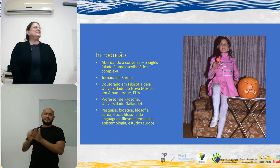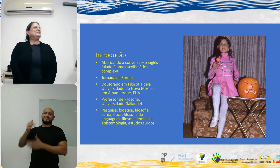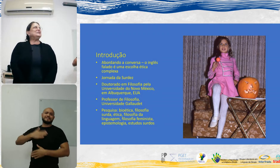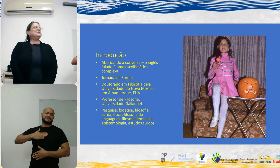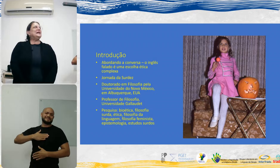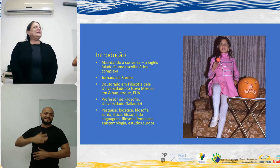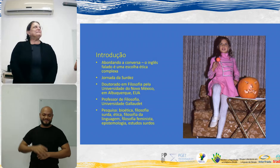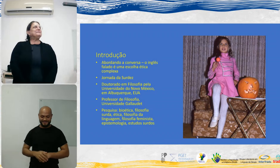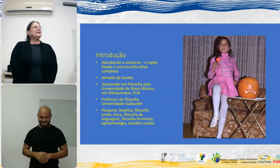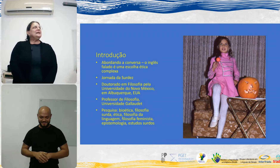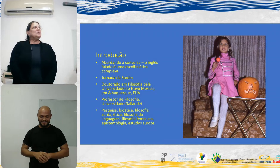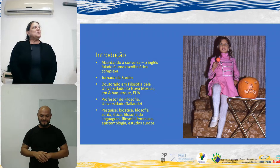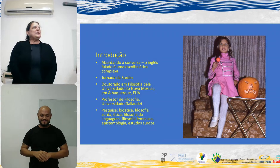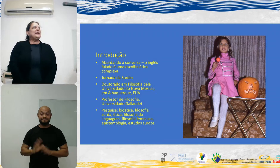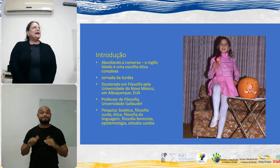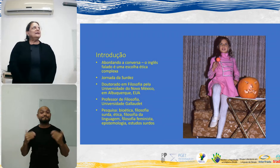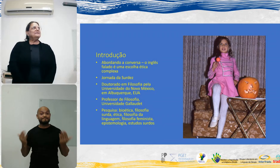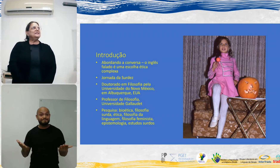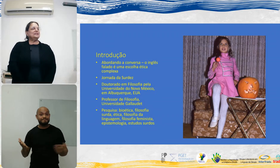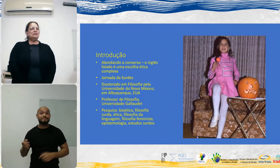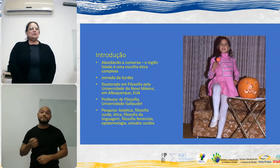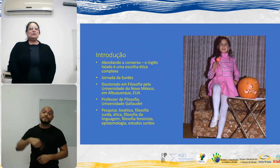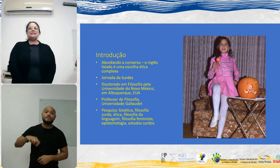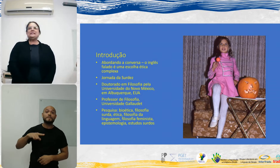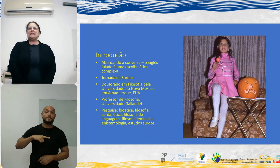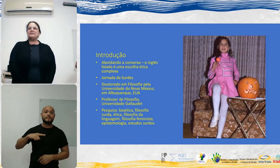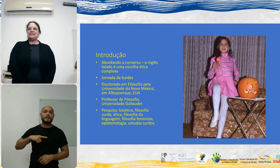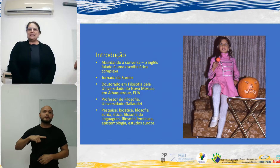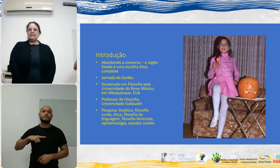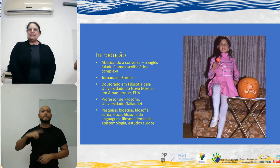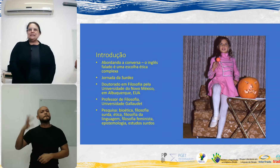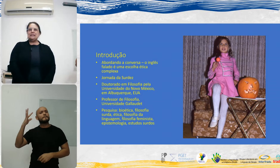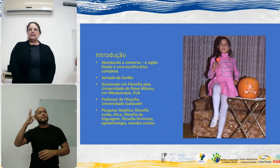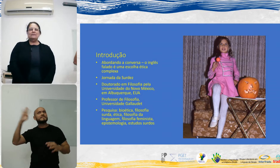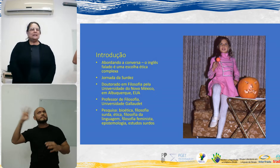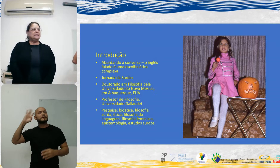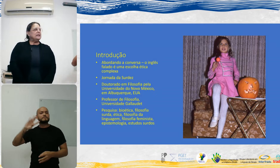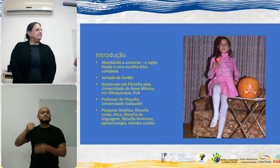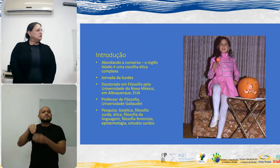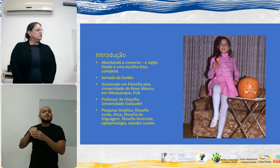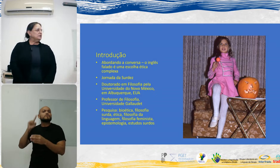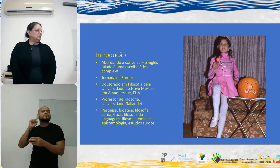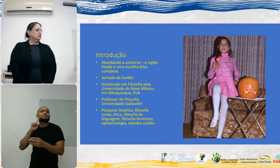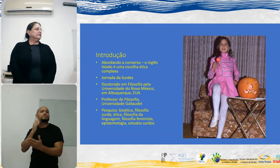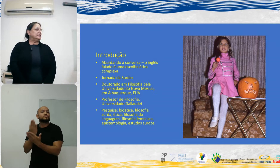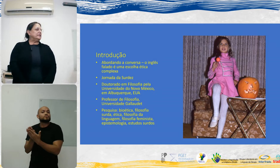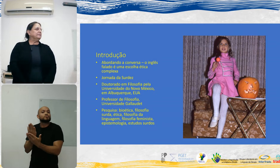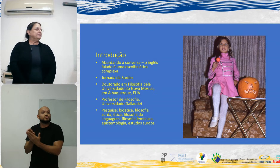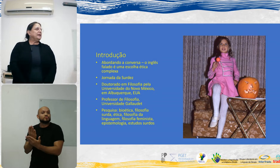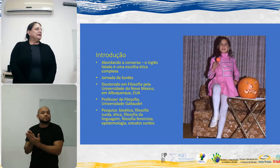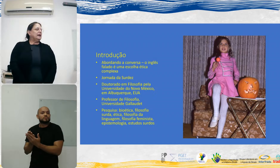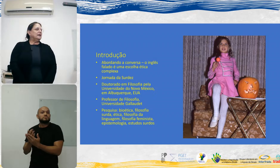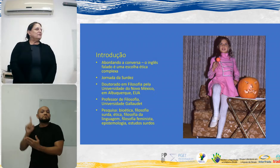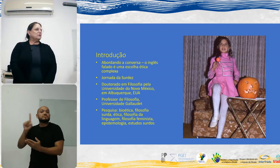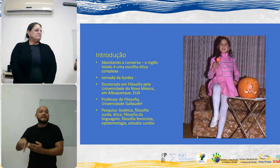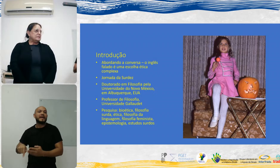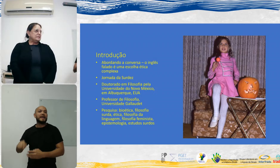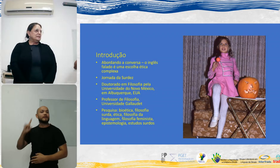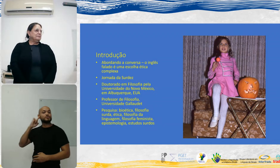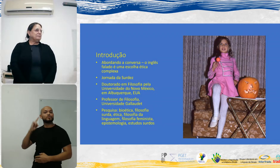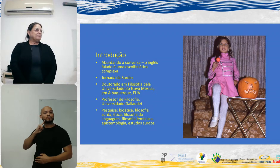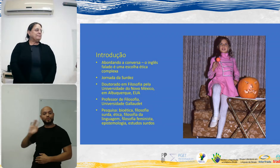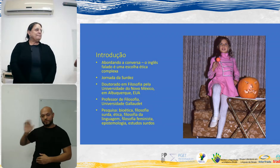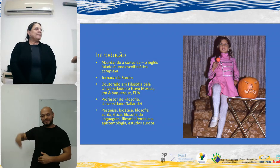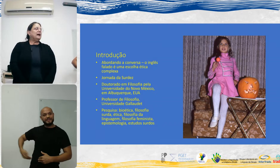right, so we have this notion in deaf studies of a deafhood journey. And for